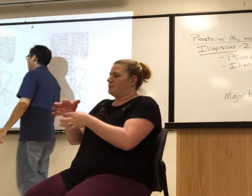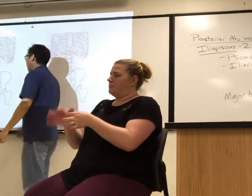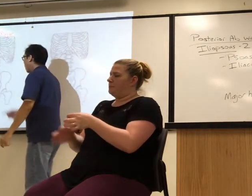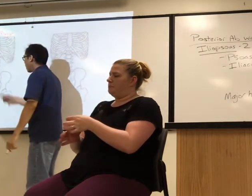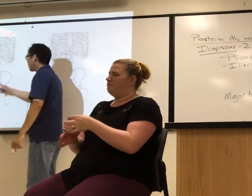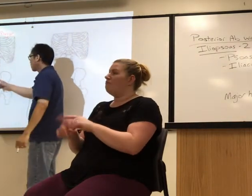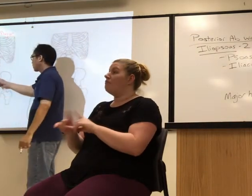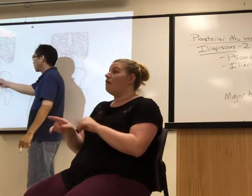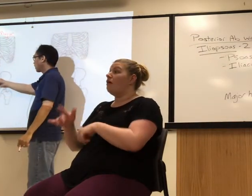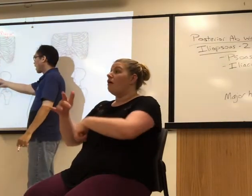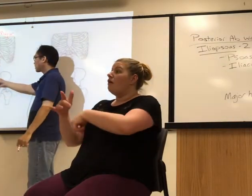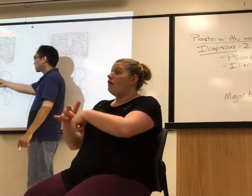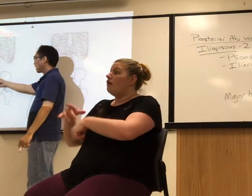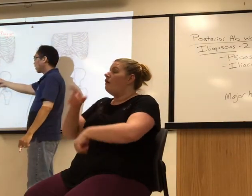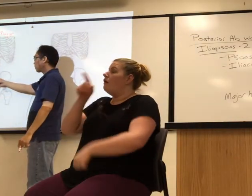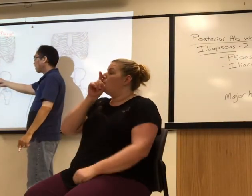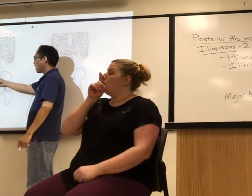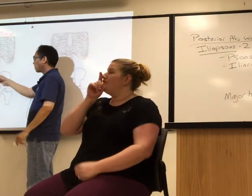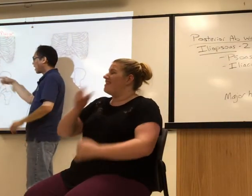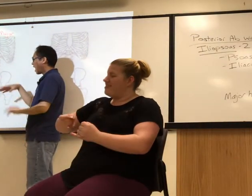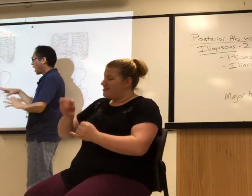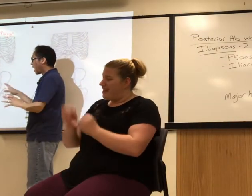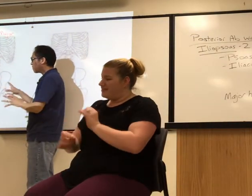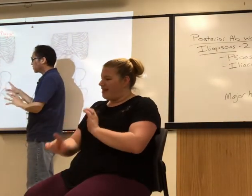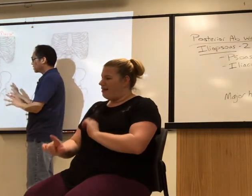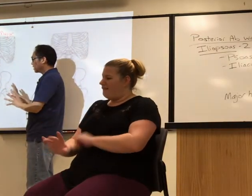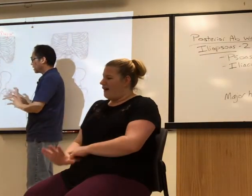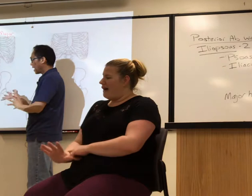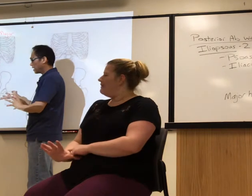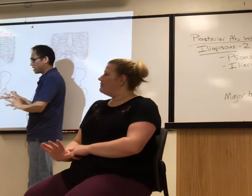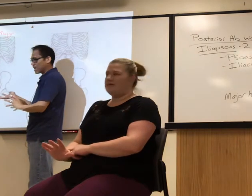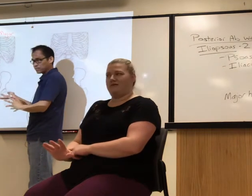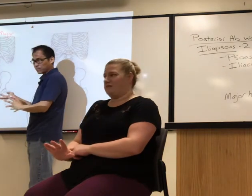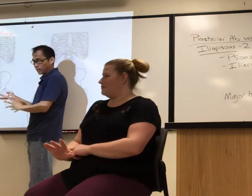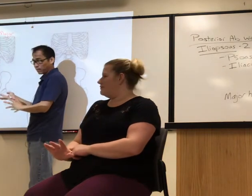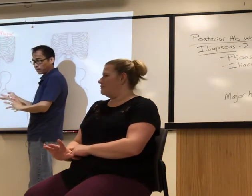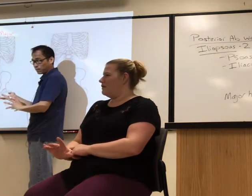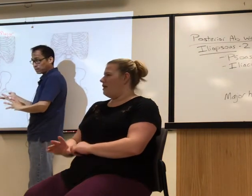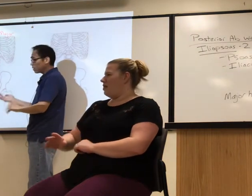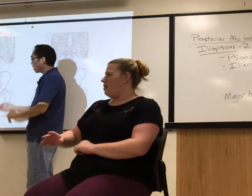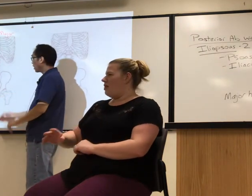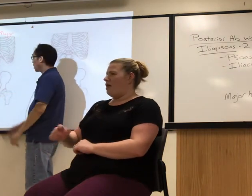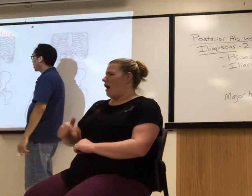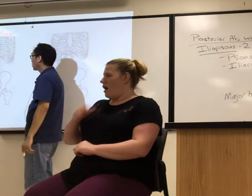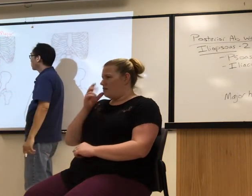But not on the last L5. I haven't seen an attachment there.